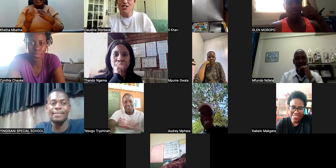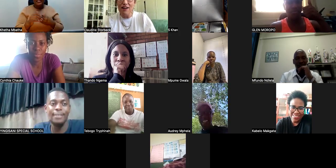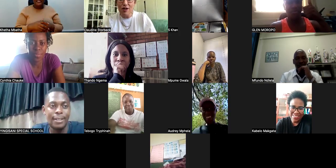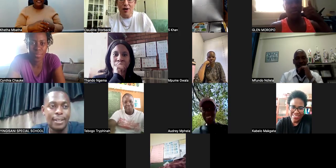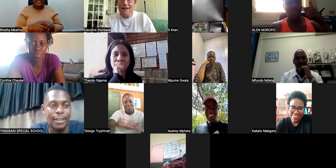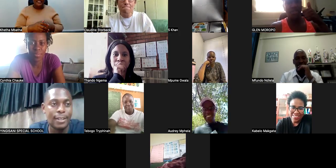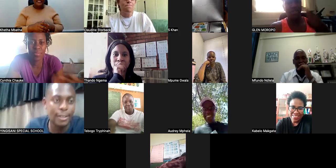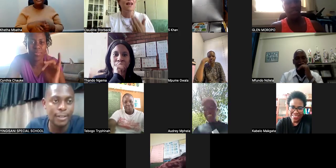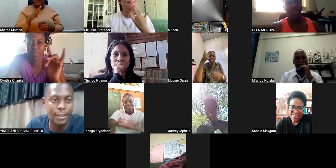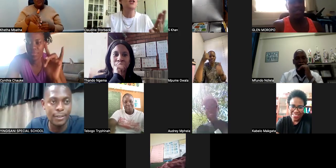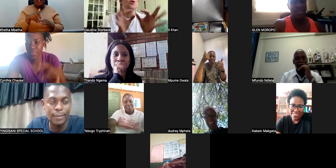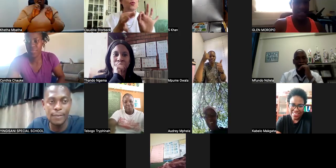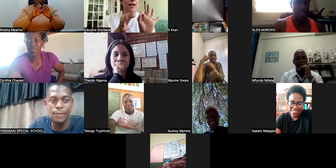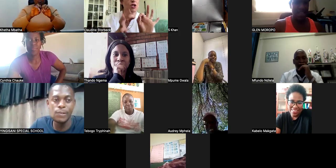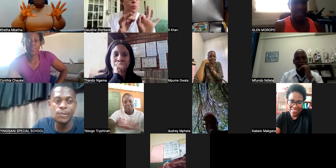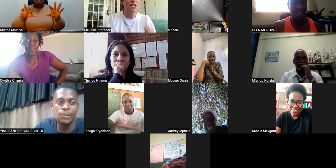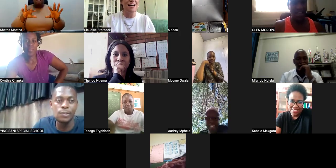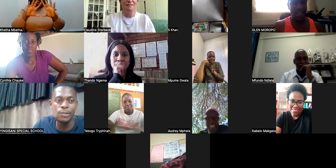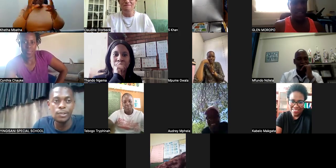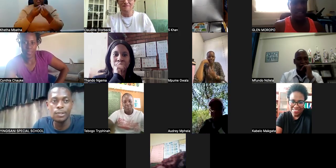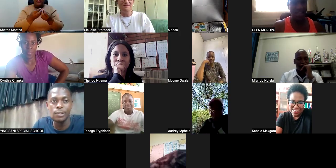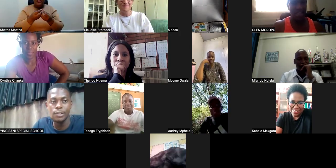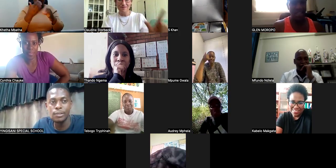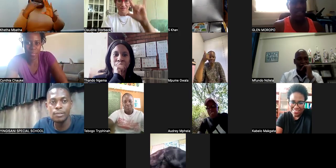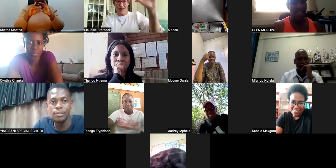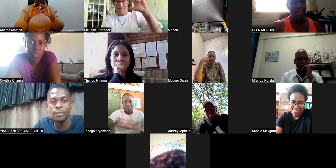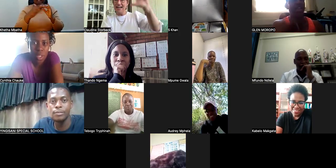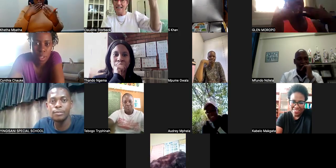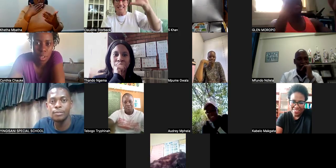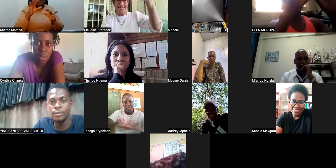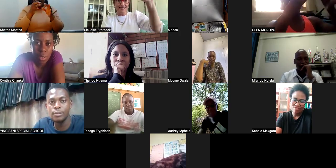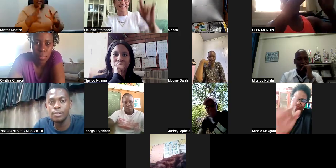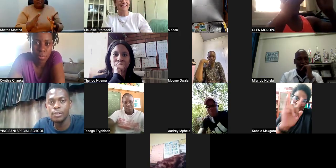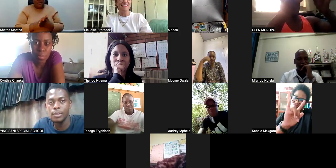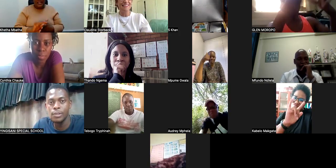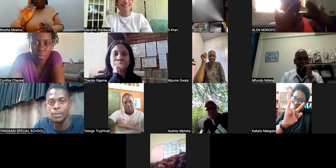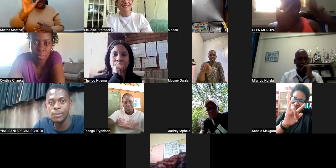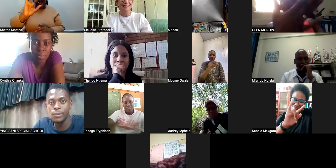the link out to everyone. Thank you to our interpreter. Bye, guys.